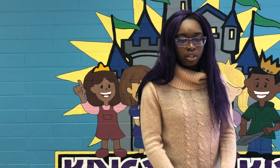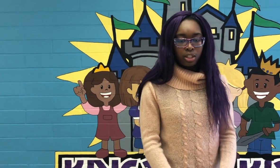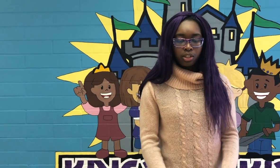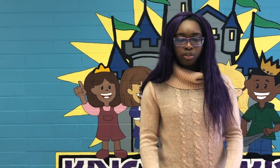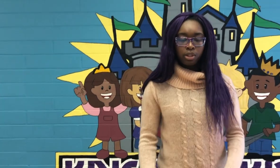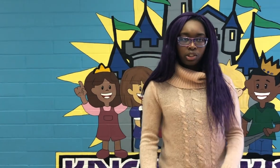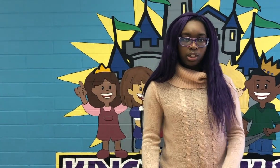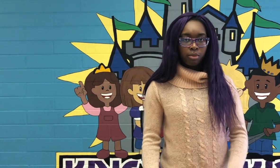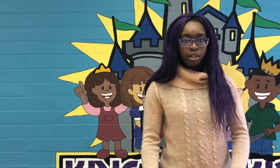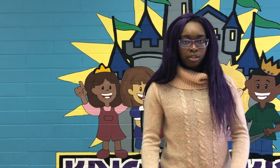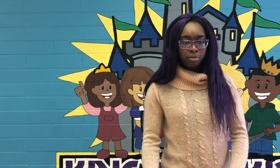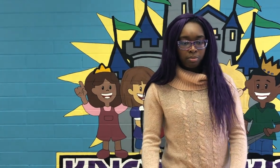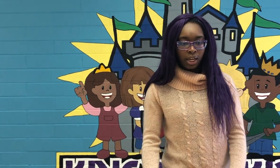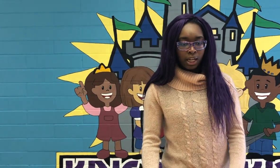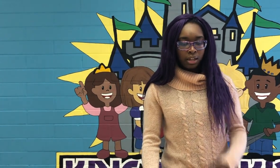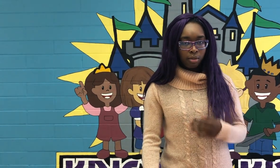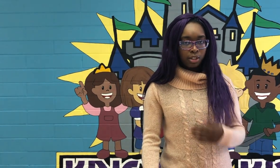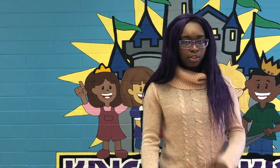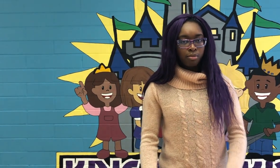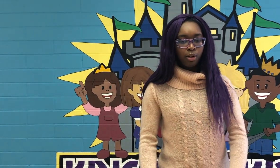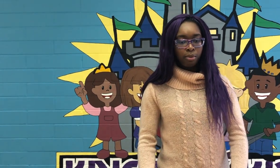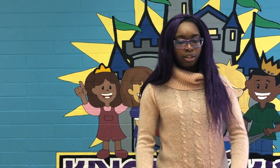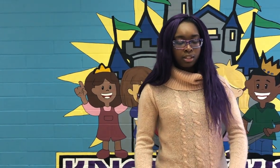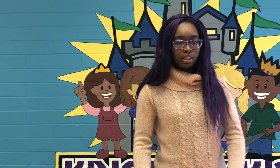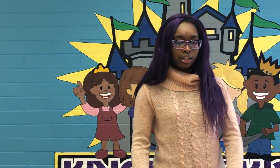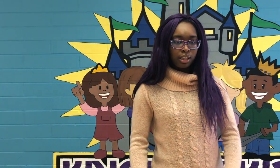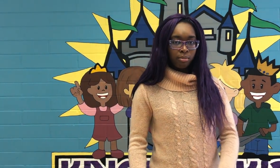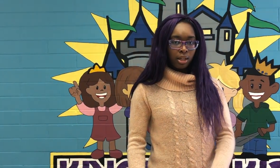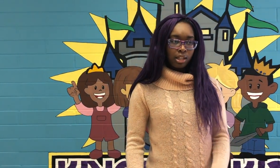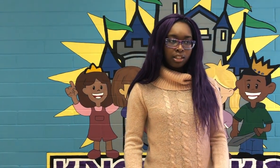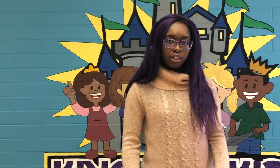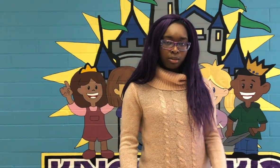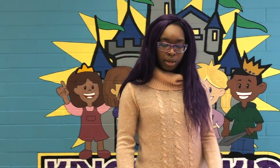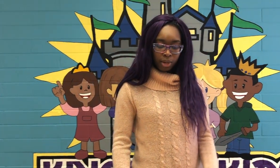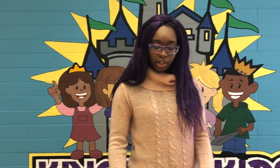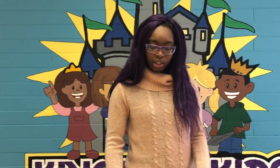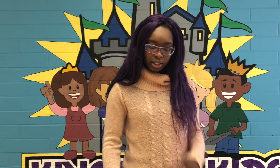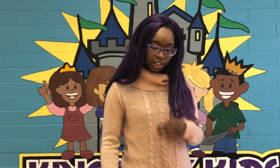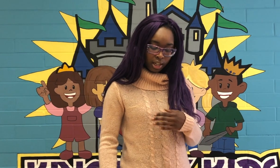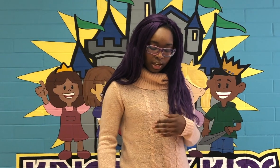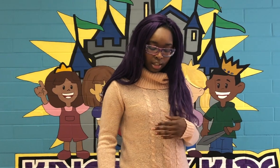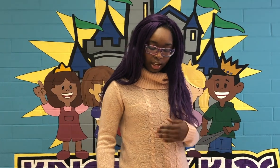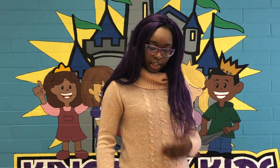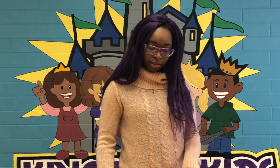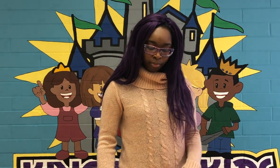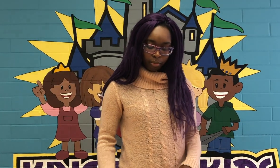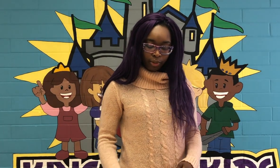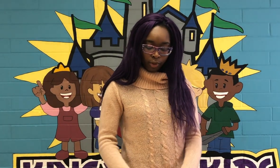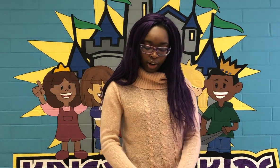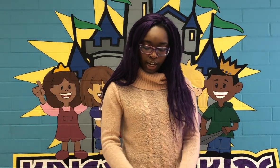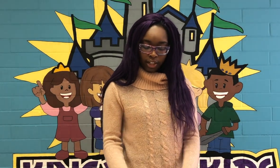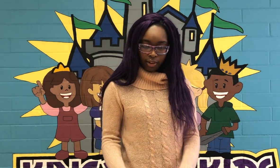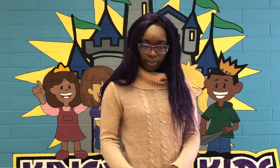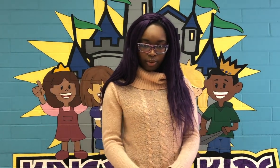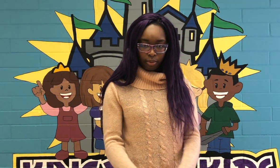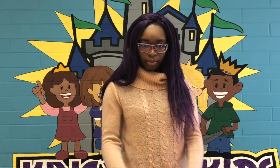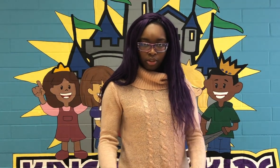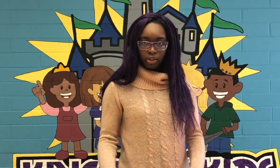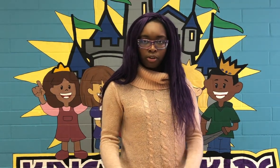this situation, help me not to be mad, help me to do my homework on time, listen to my parents, then before any of the words or